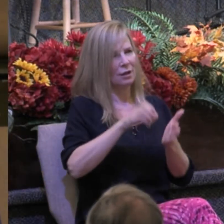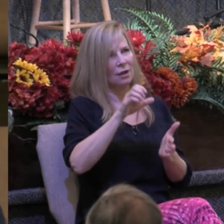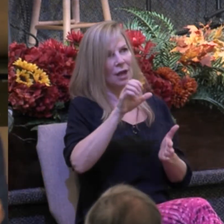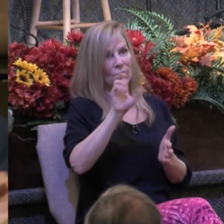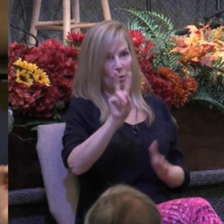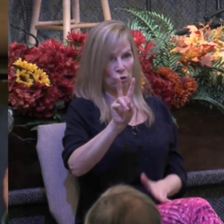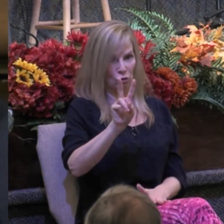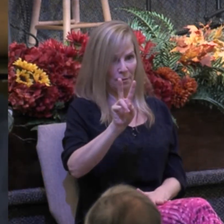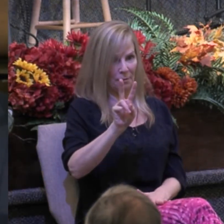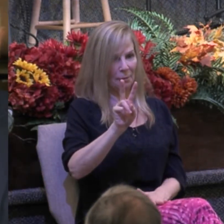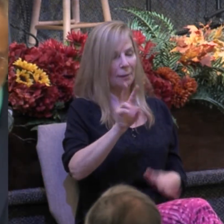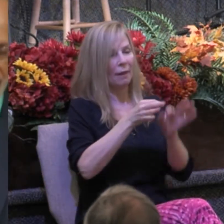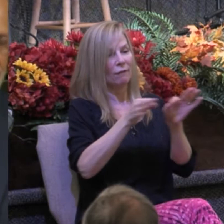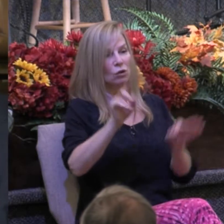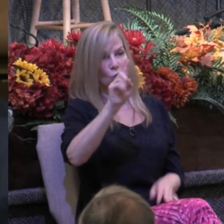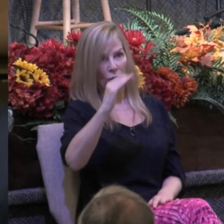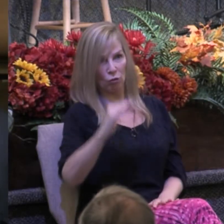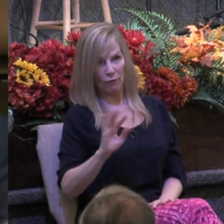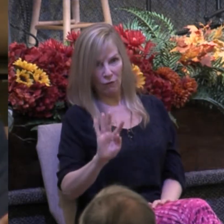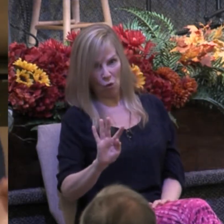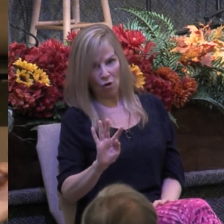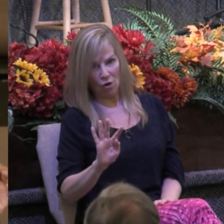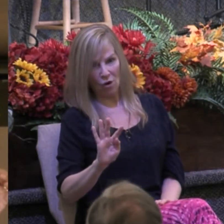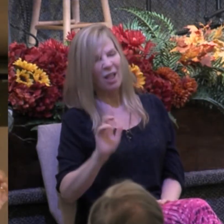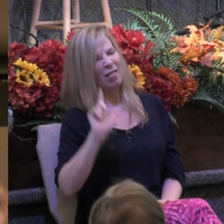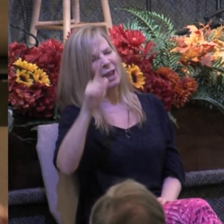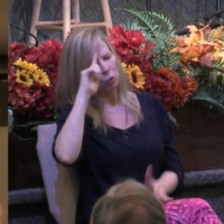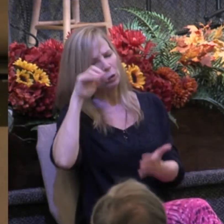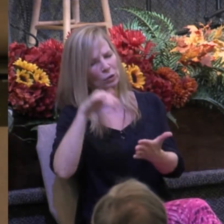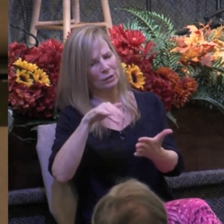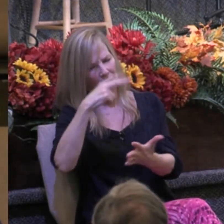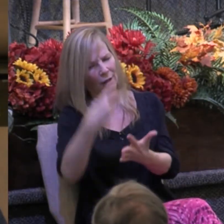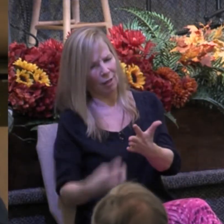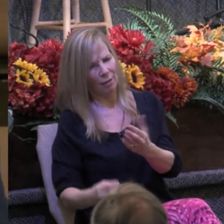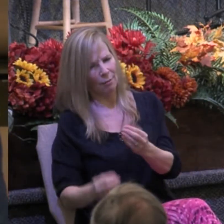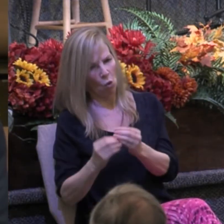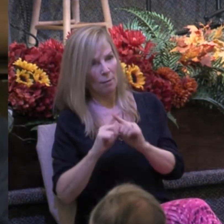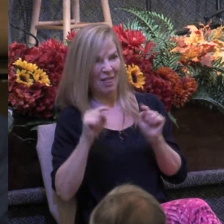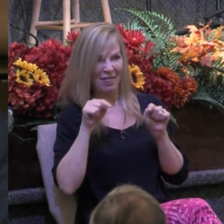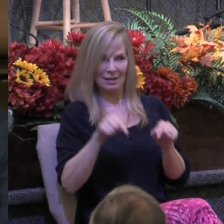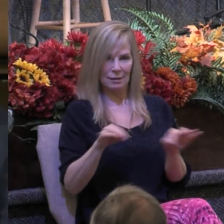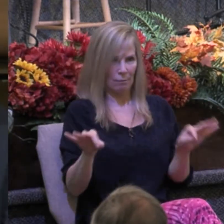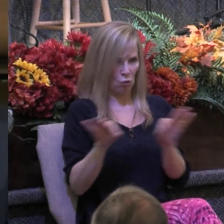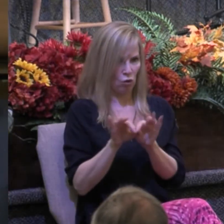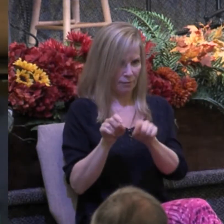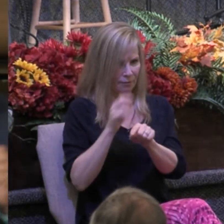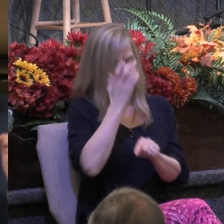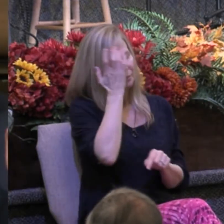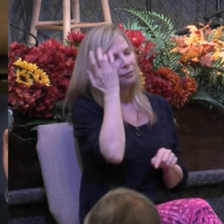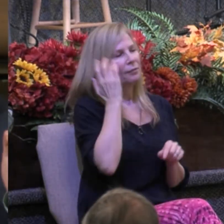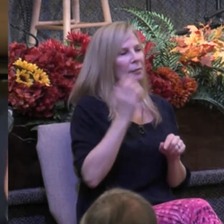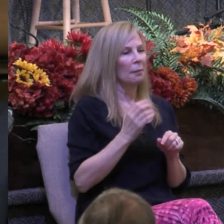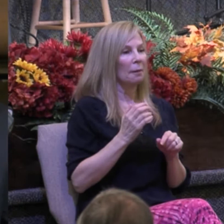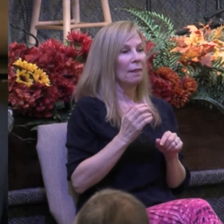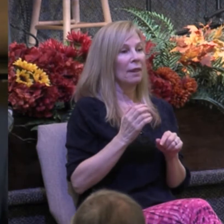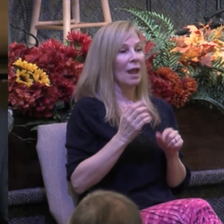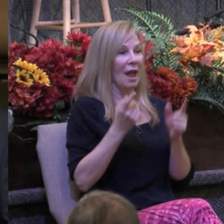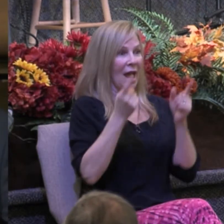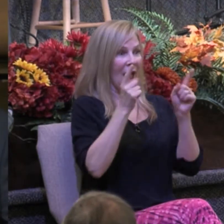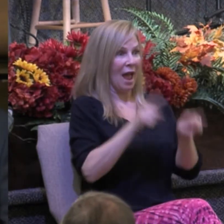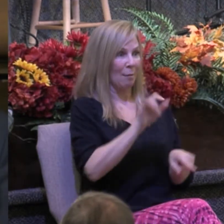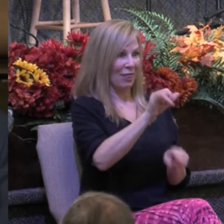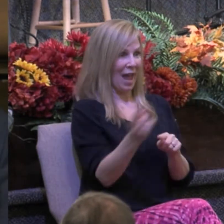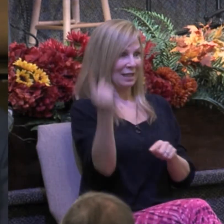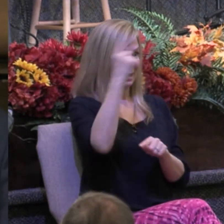to notice verses 1 through 4. As I said, when we get to this, we'll go into more detail, but this is important. When the day of Pentecost